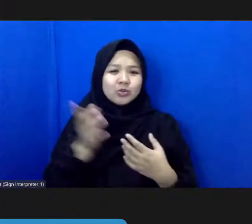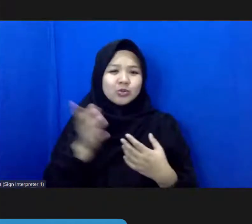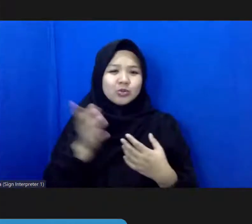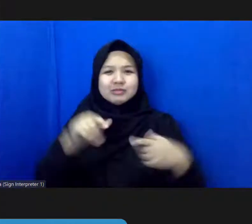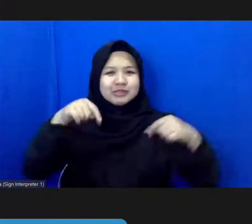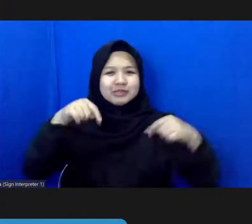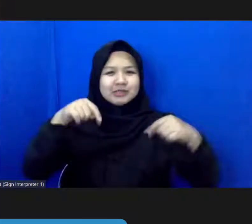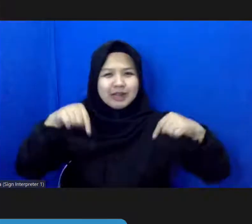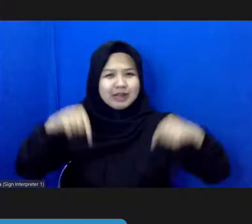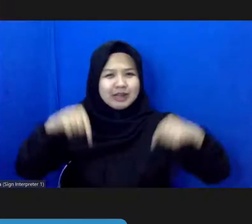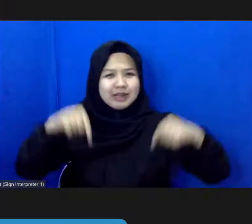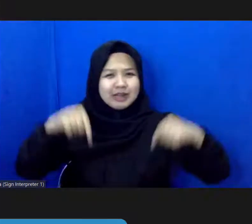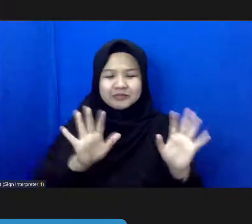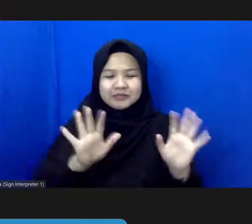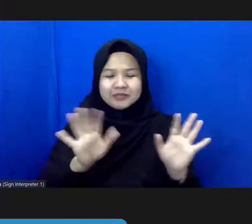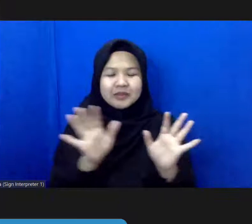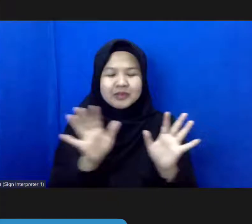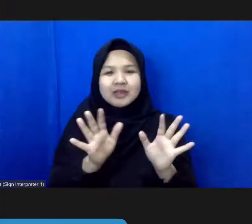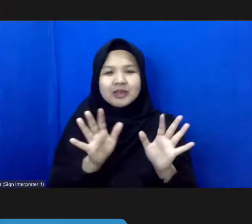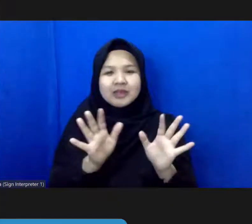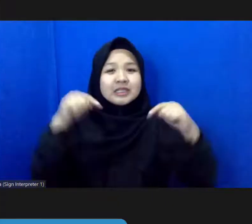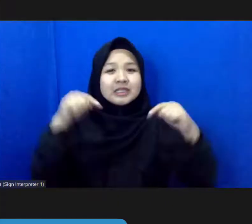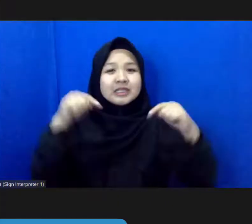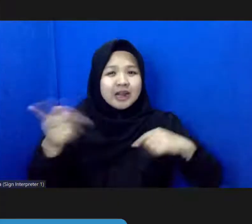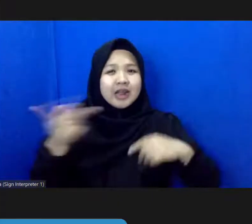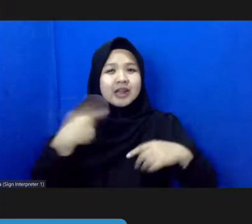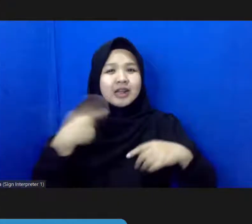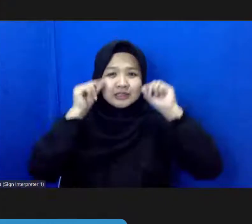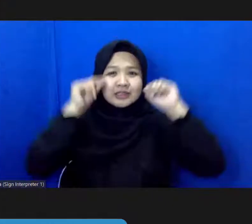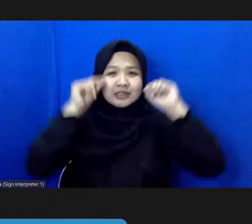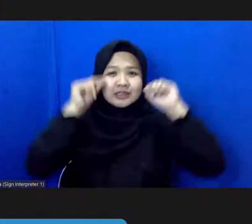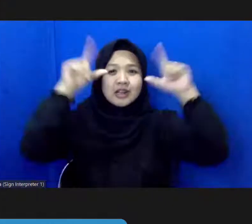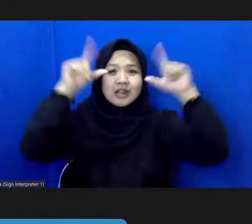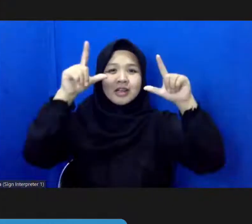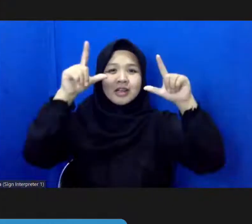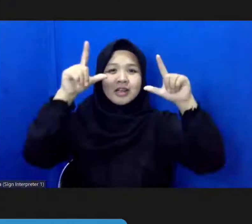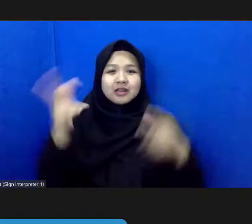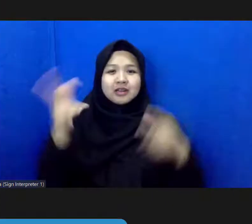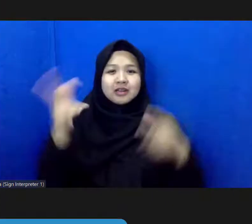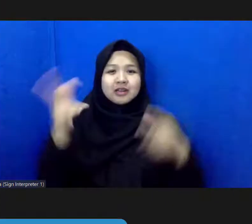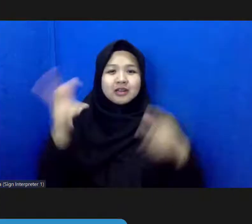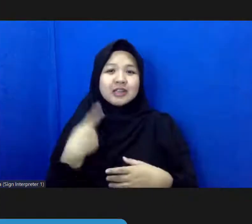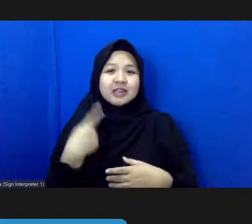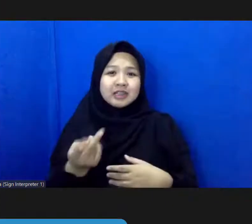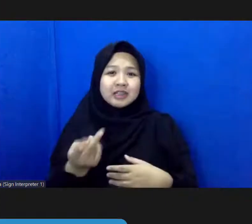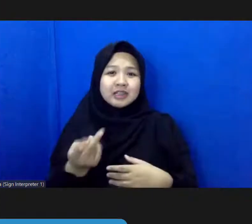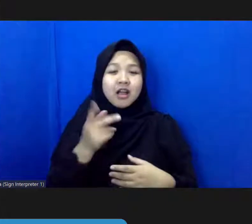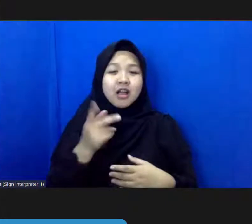but now we realize that even our rural side, if they want to